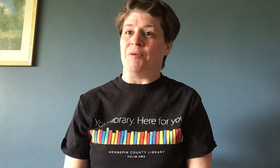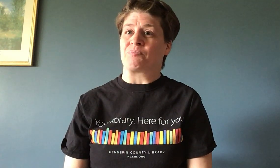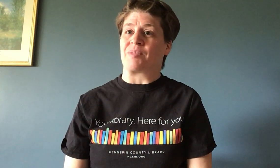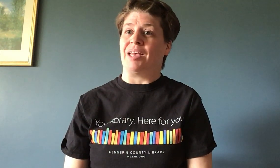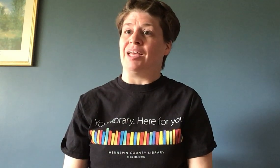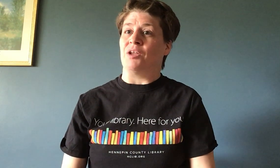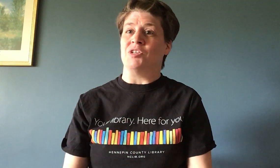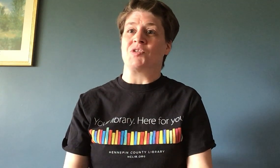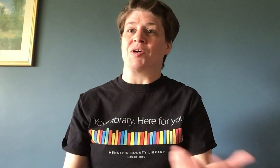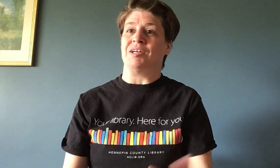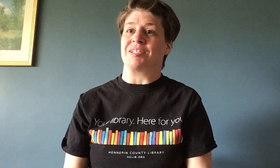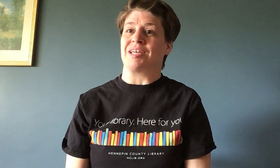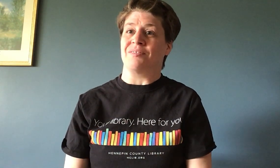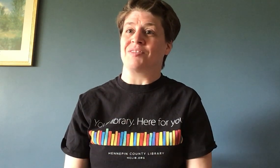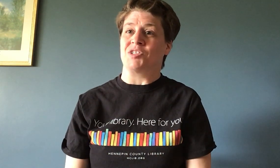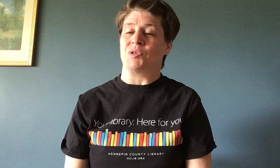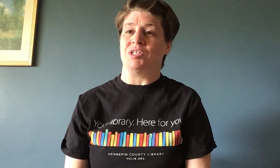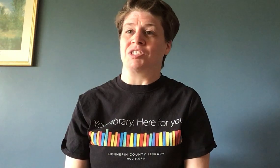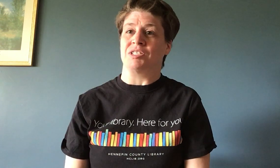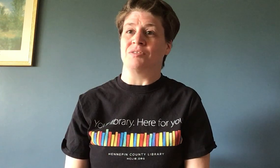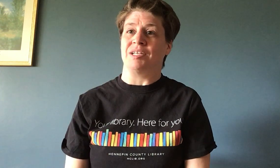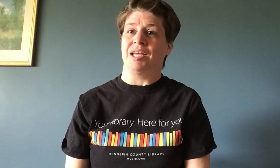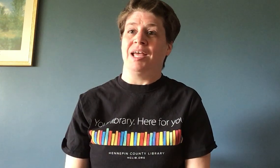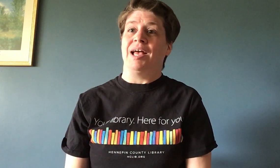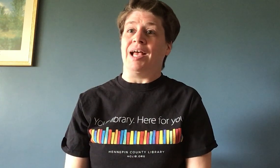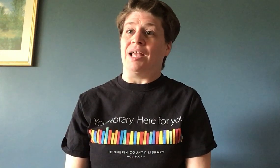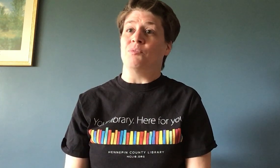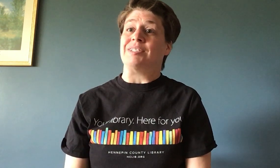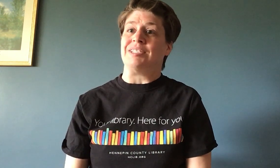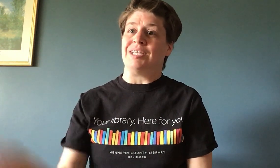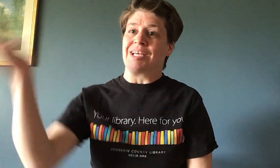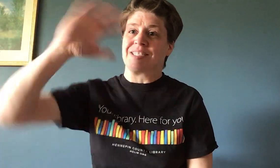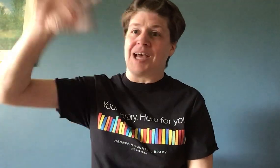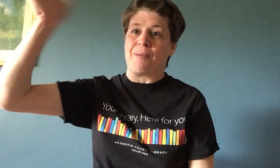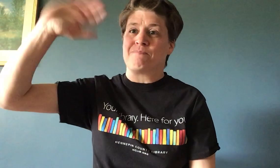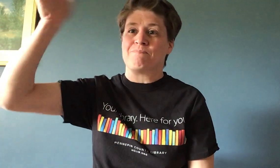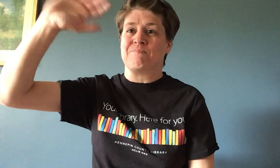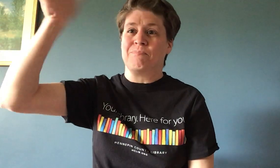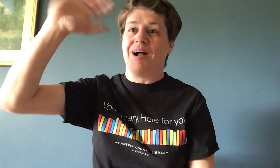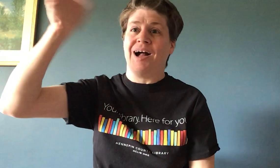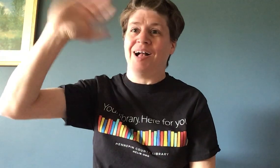and enjoy yourself, enjoy your children, and we'll see you next time. Bye.